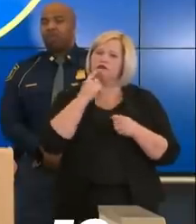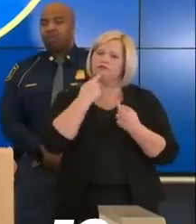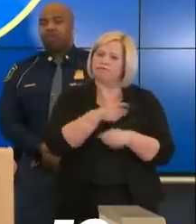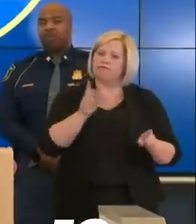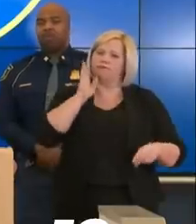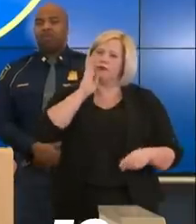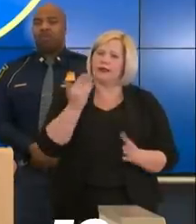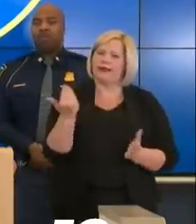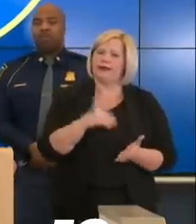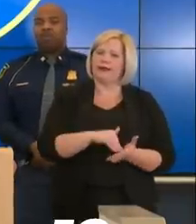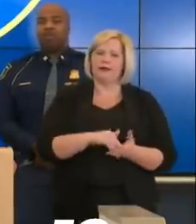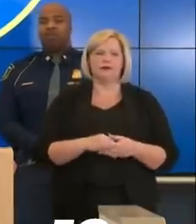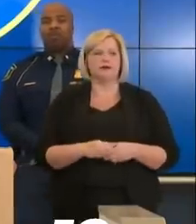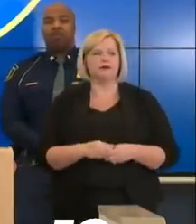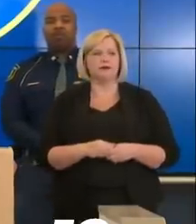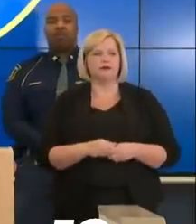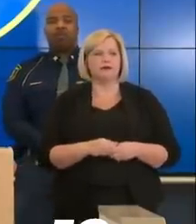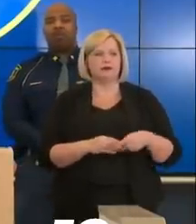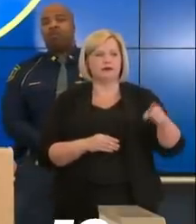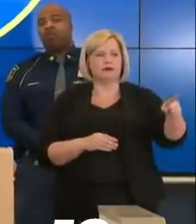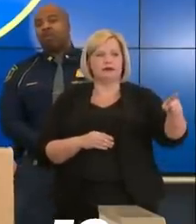announcement.